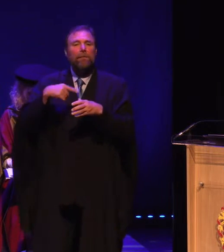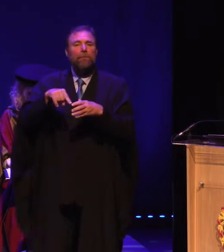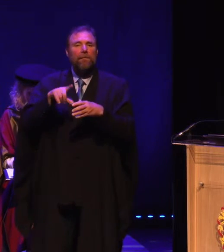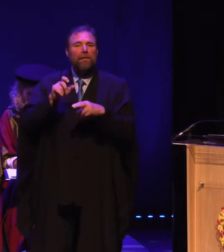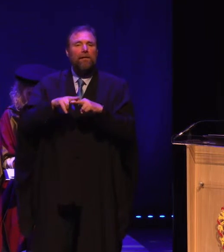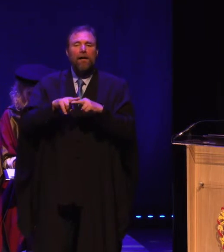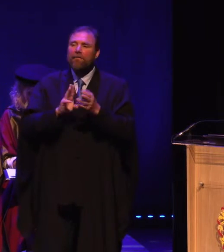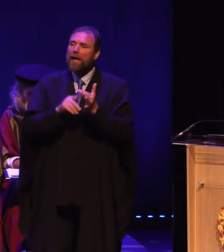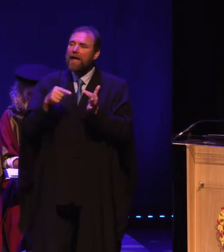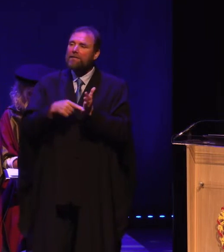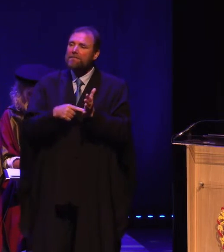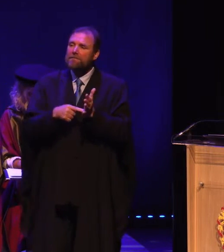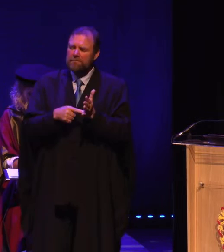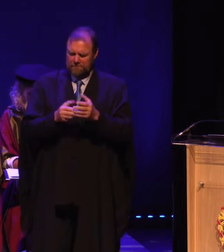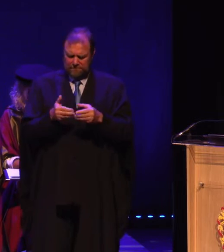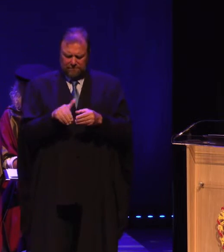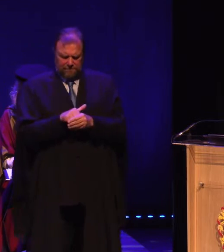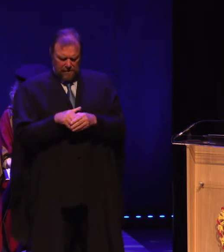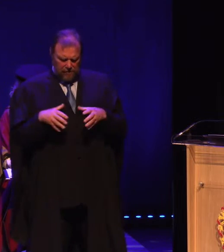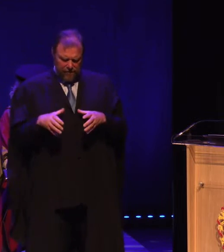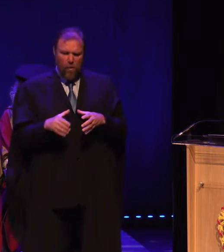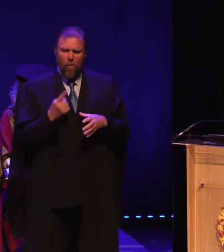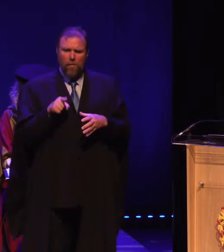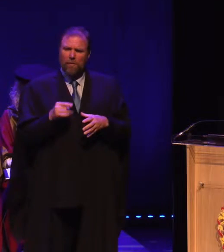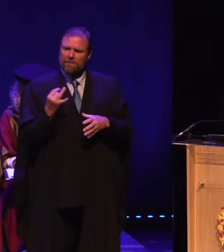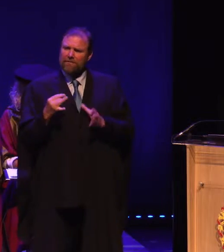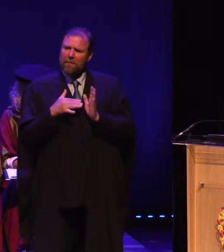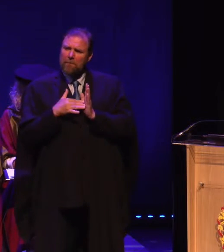£1.7 million three-year